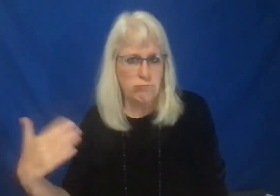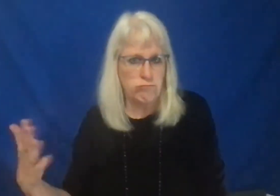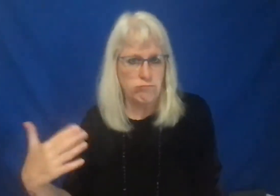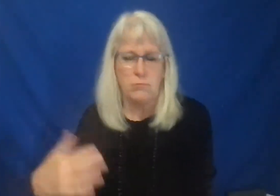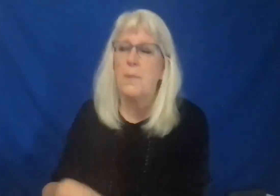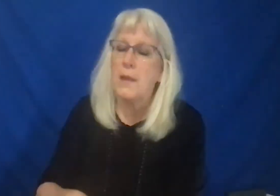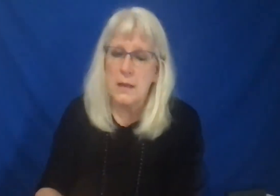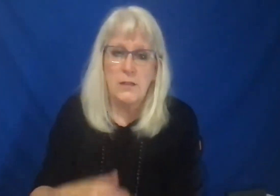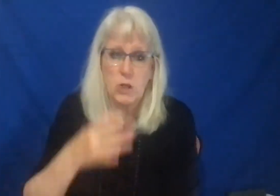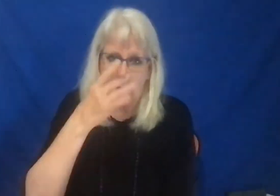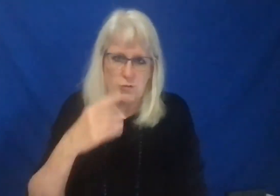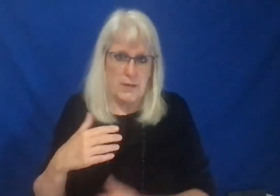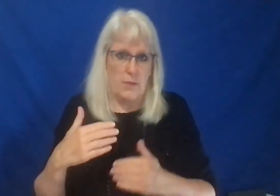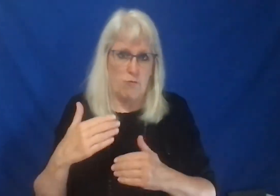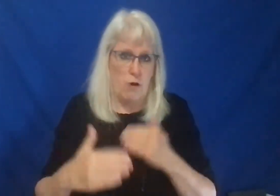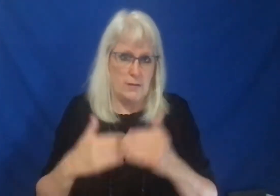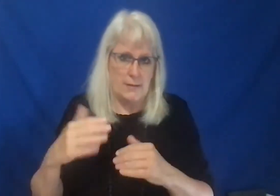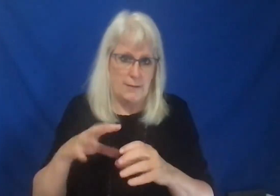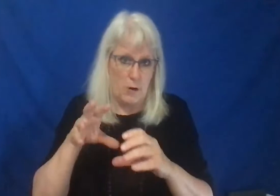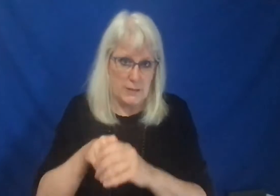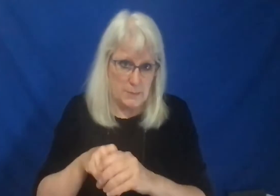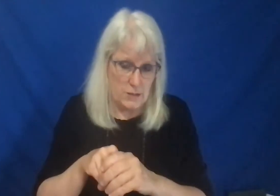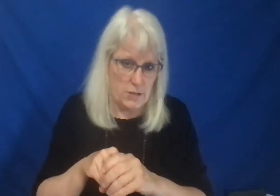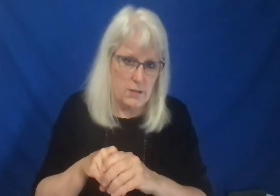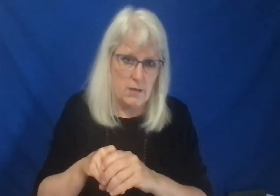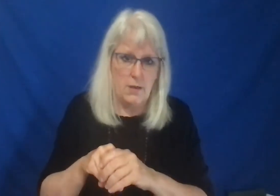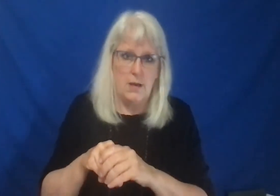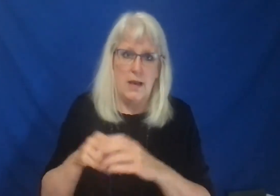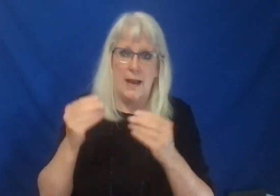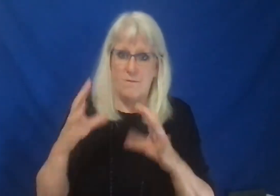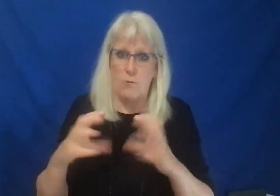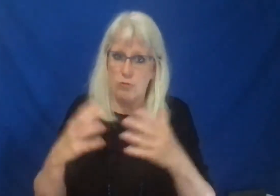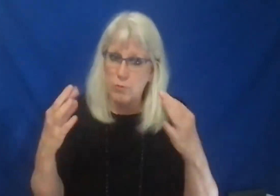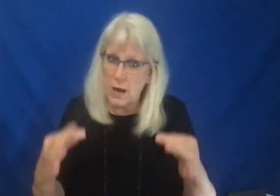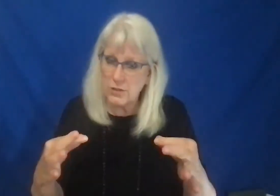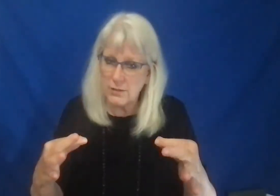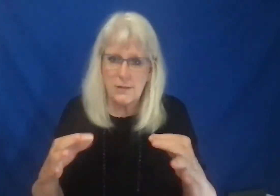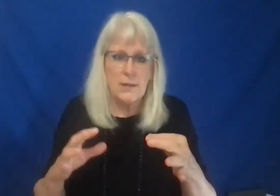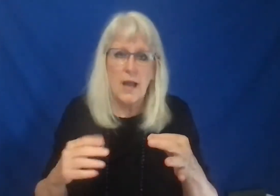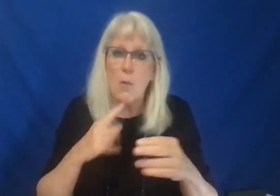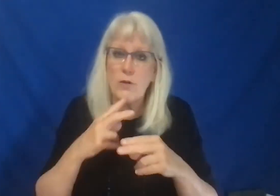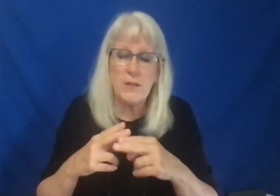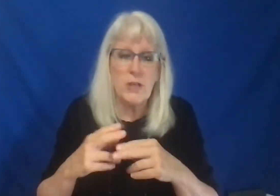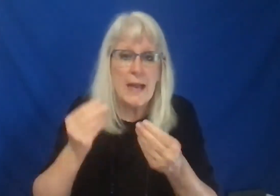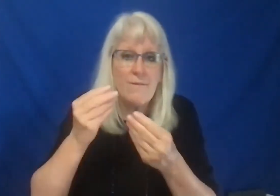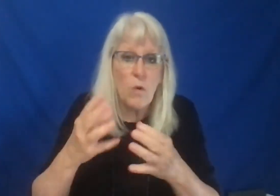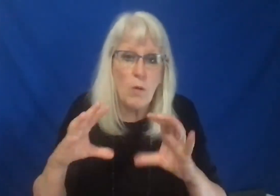process of participation and the informed group conscience, and I want to make sure that I mentioned with the informed group conscience, when there has